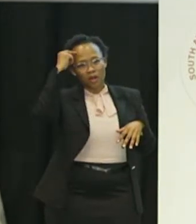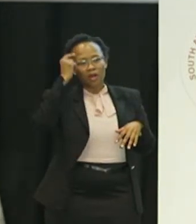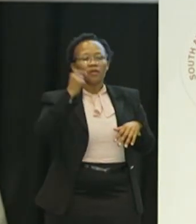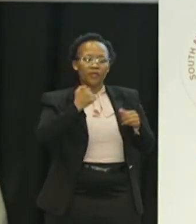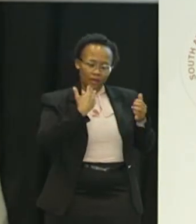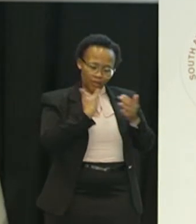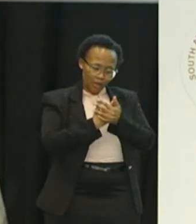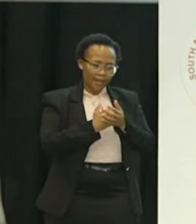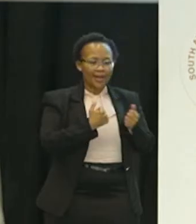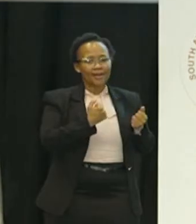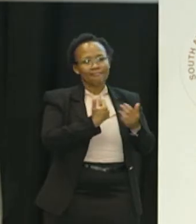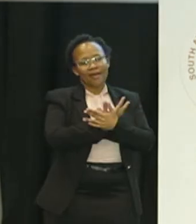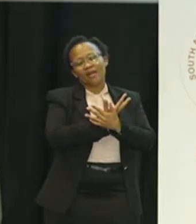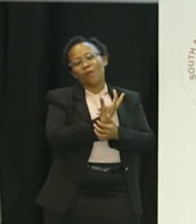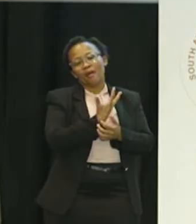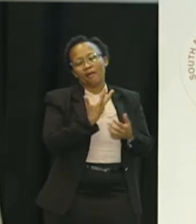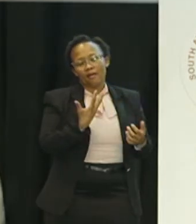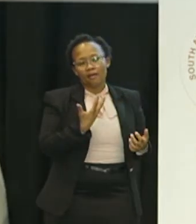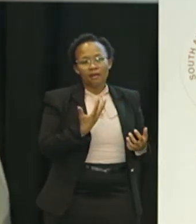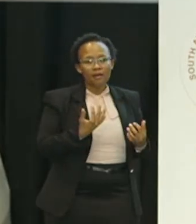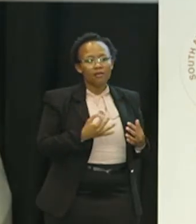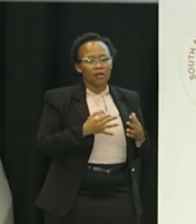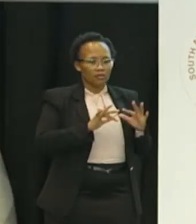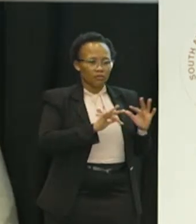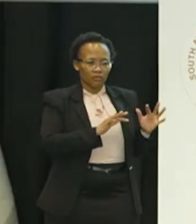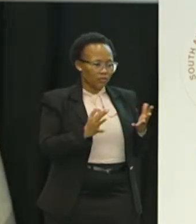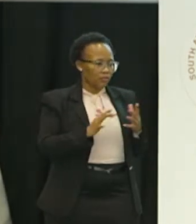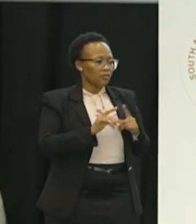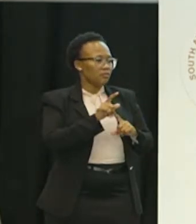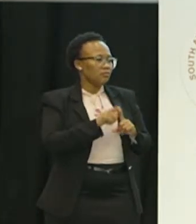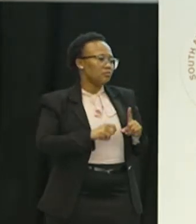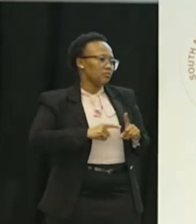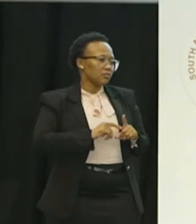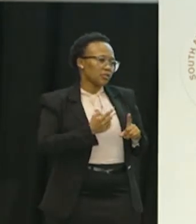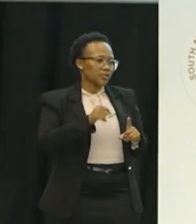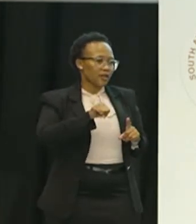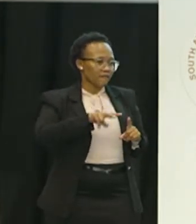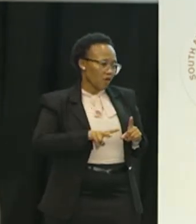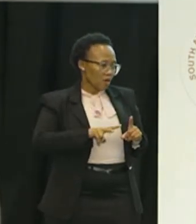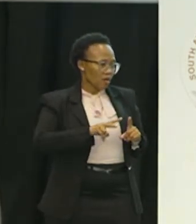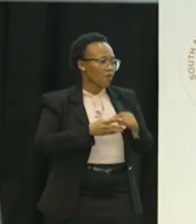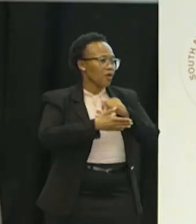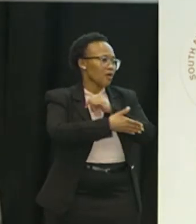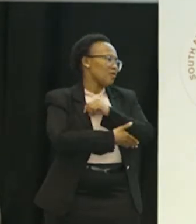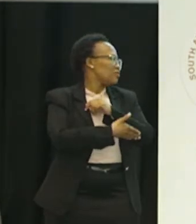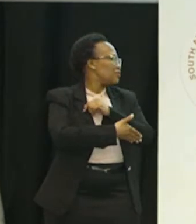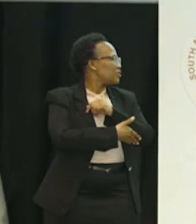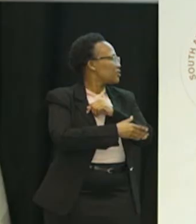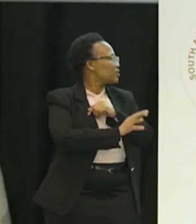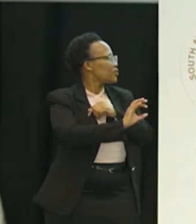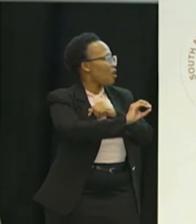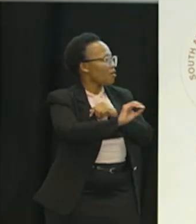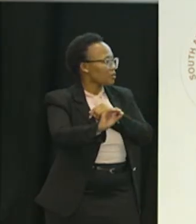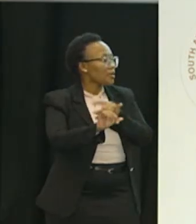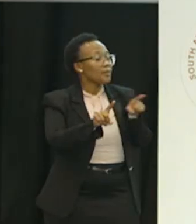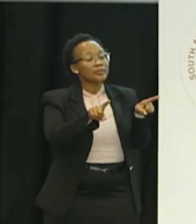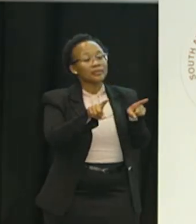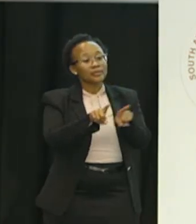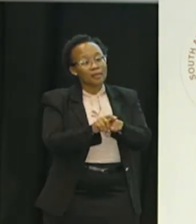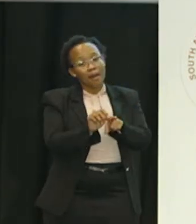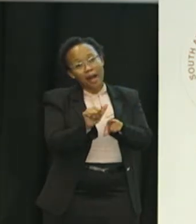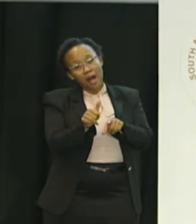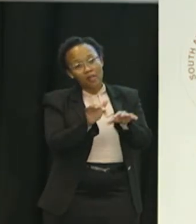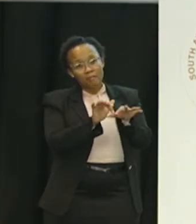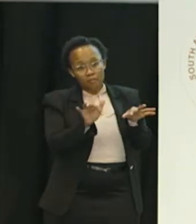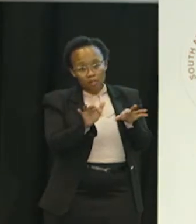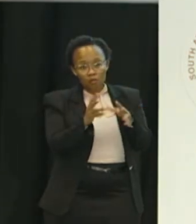this causes to not just as the HIV response as a country, but also to the individuals that are being treated like that.